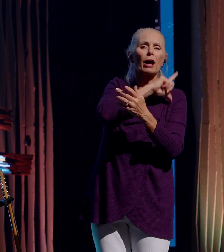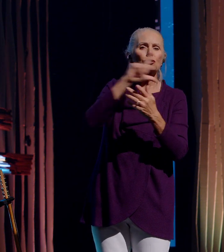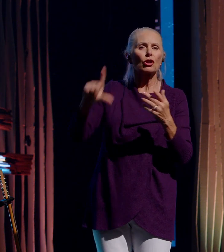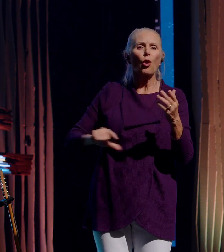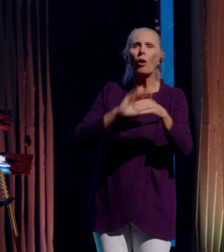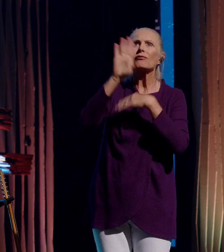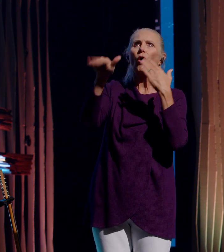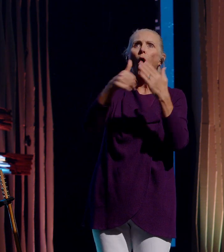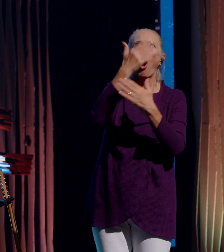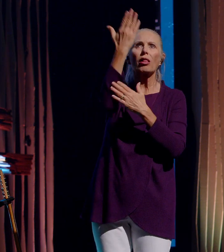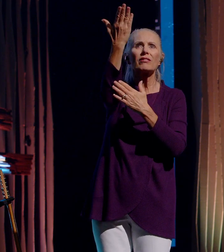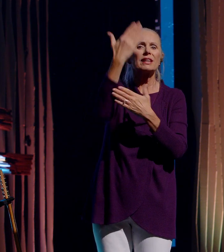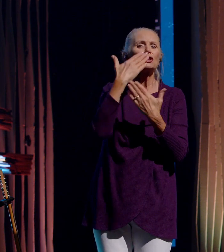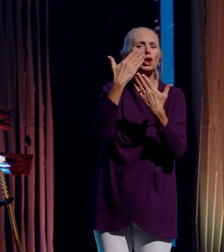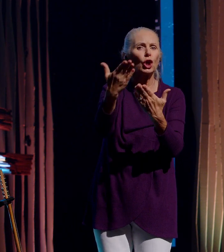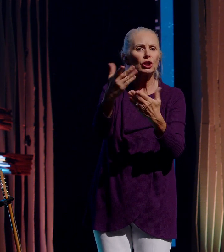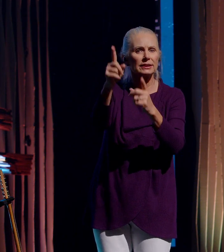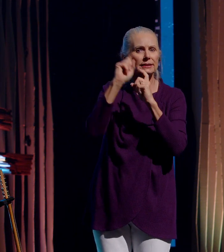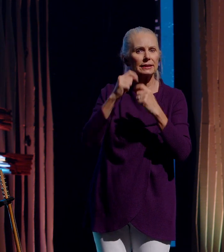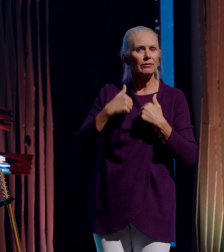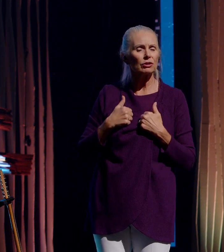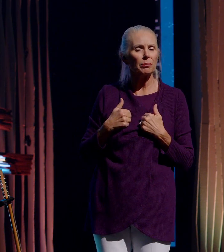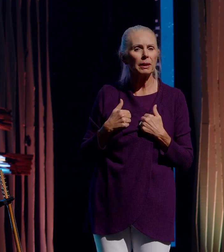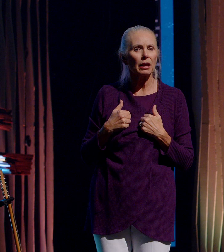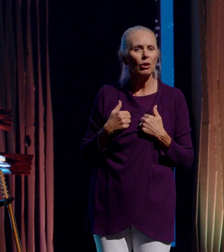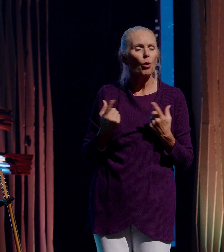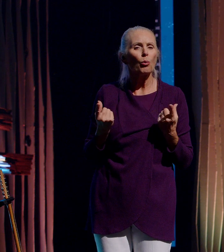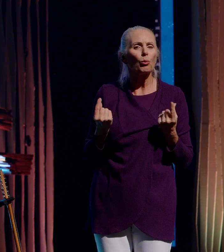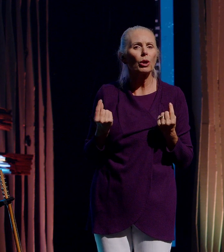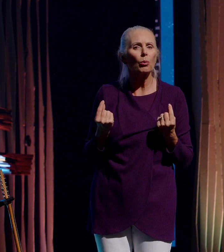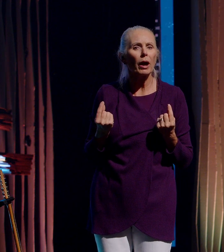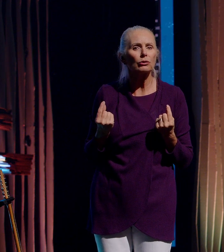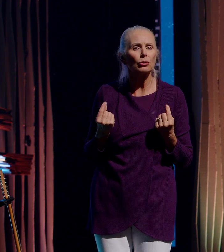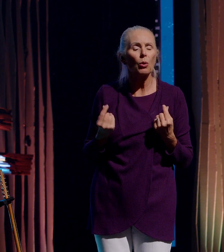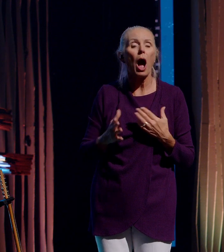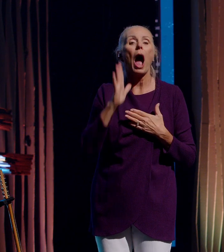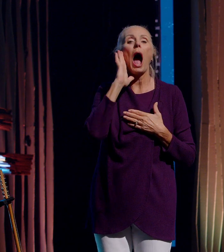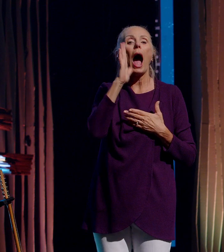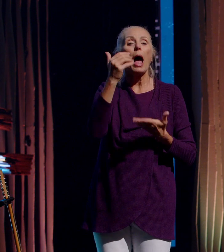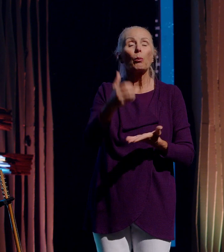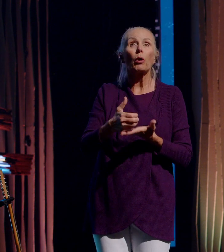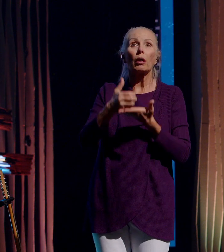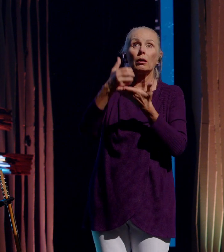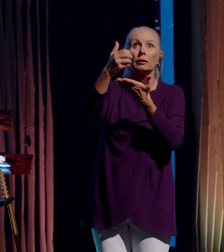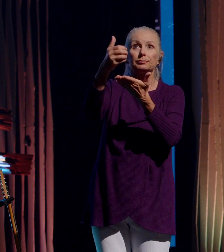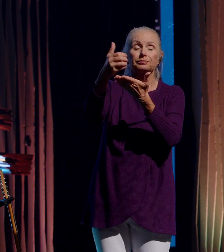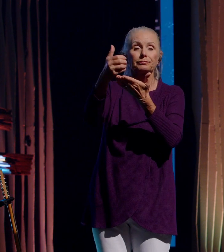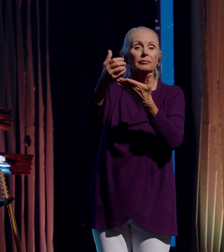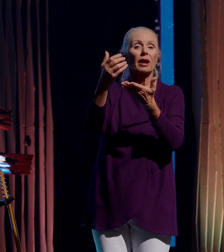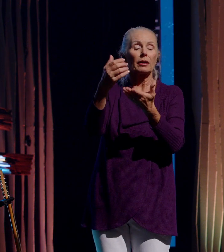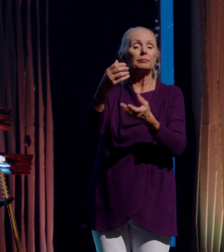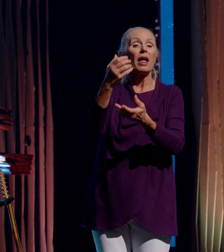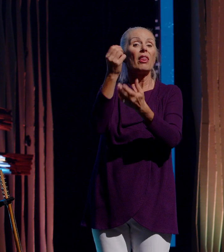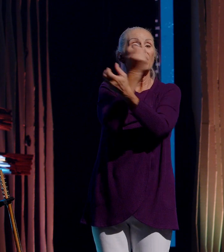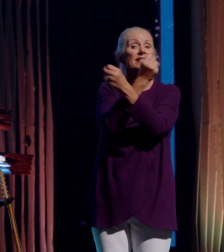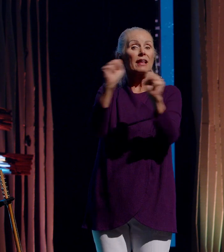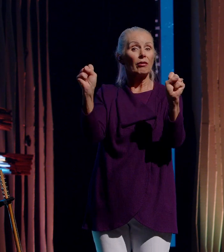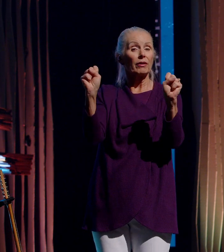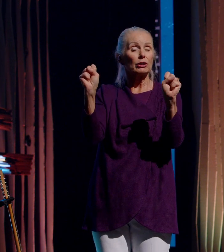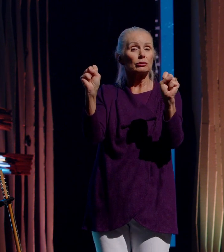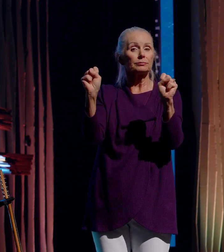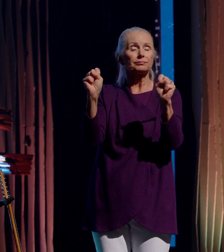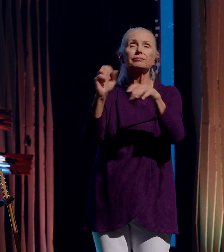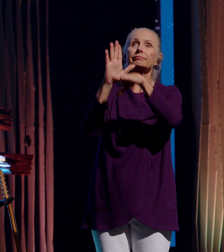his goodness to me? I will lift up the cup of salvation and call on the name of the